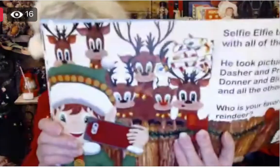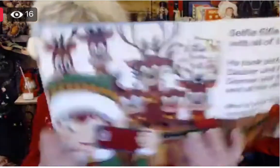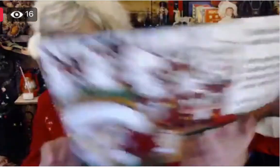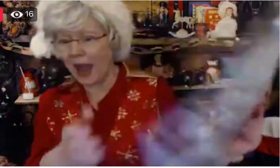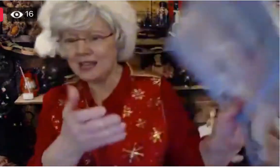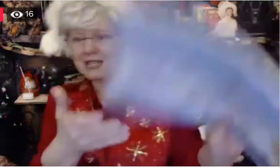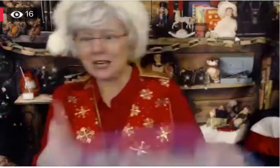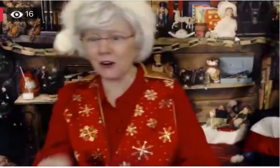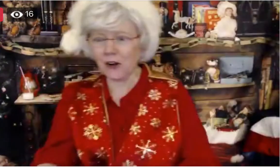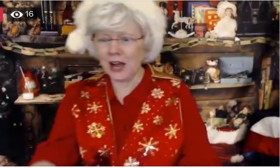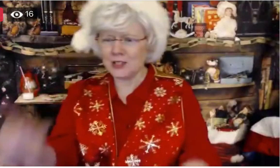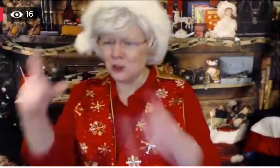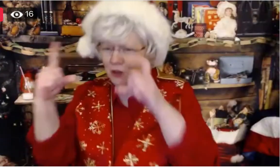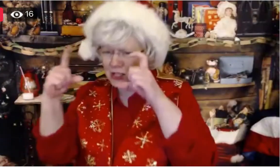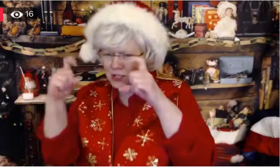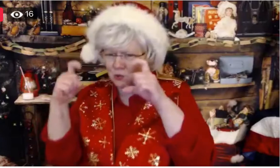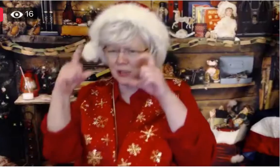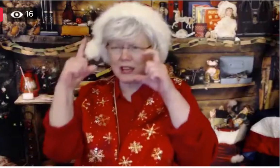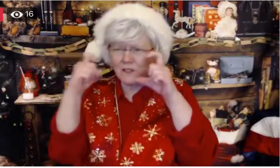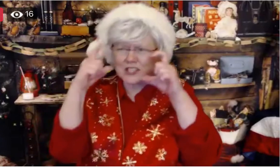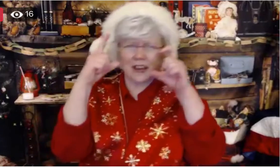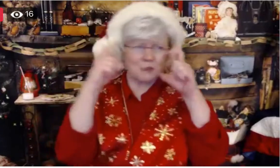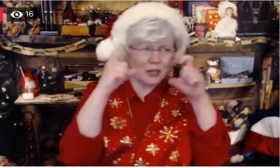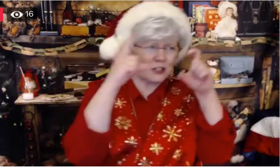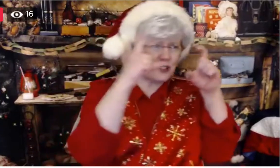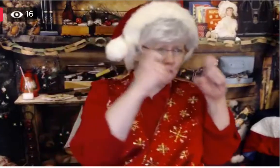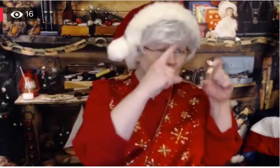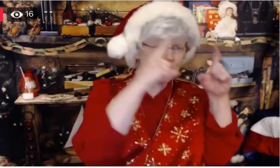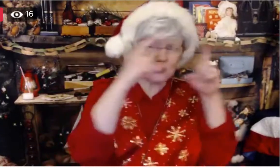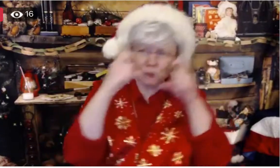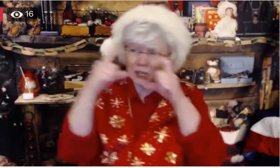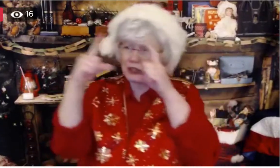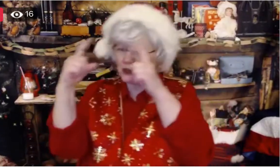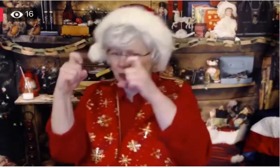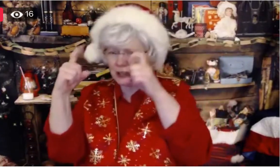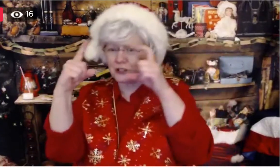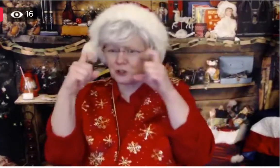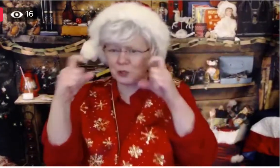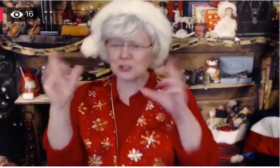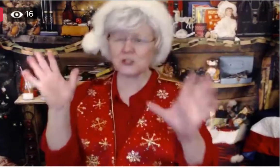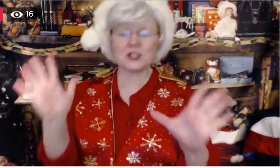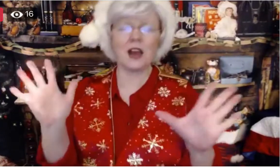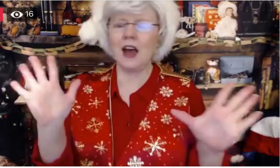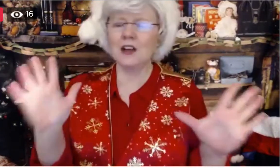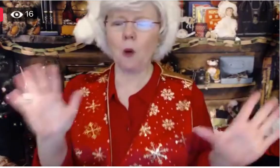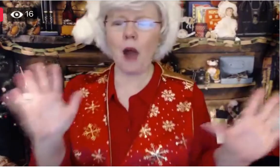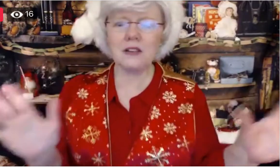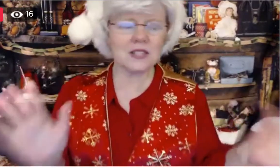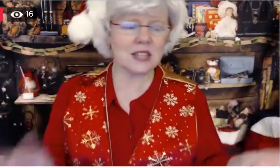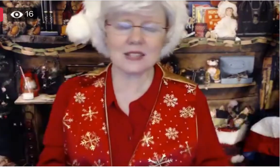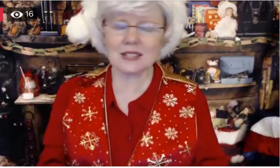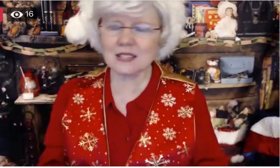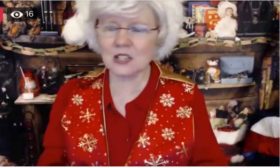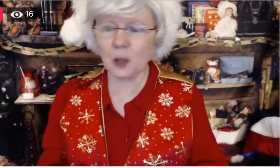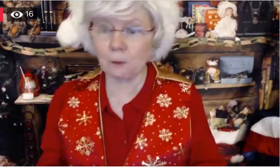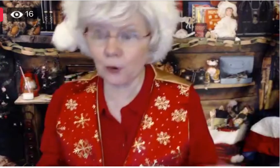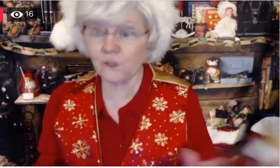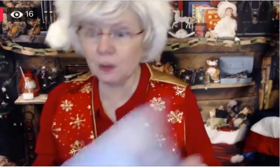the reindeer, so you can just really emphasize pictures, pictures, pictures, pictures, pictures. So I just think this is such a perfect